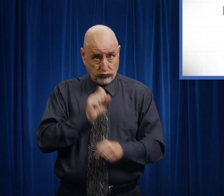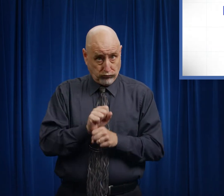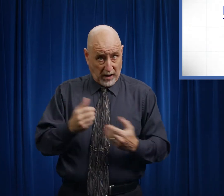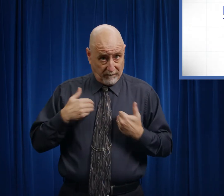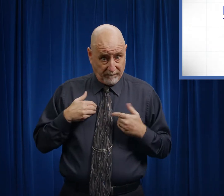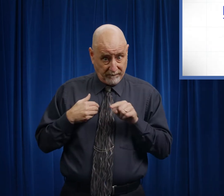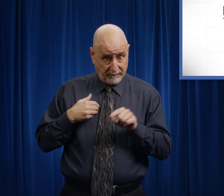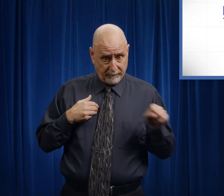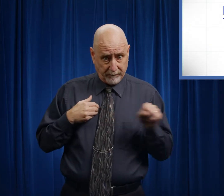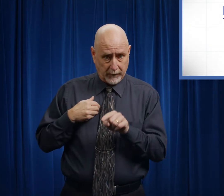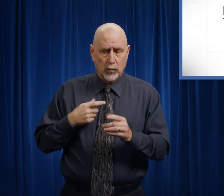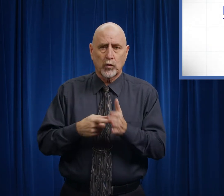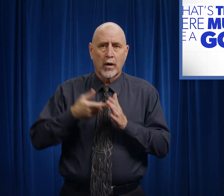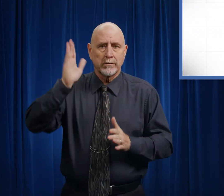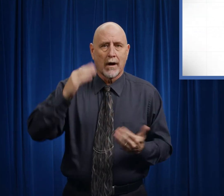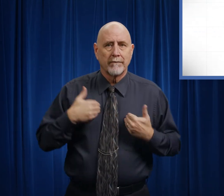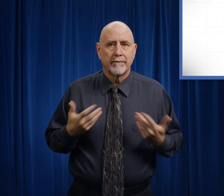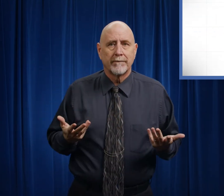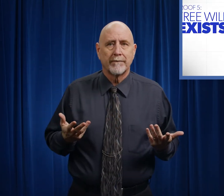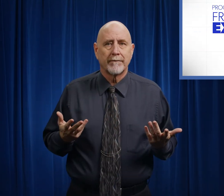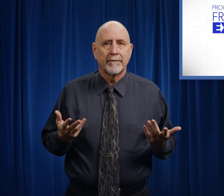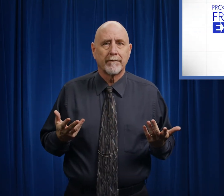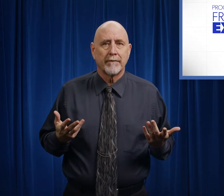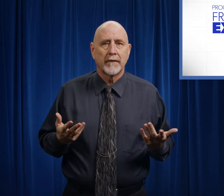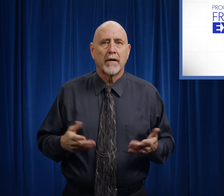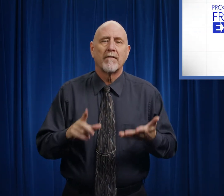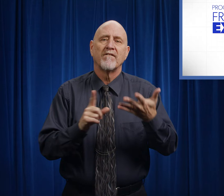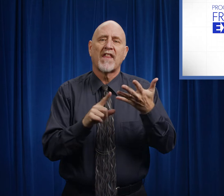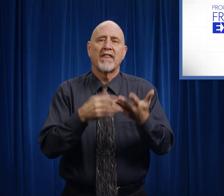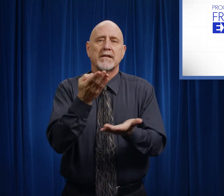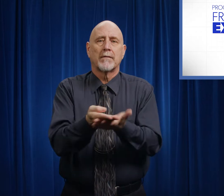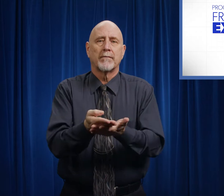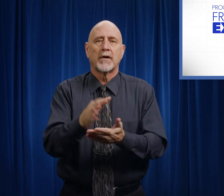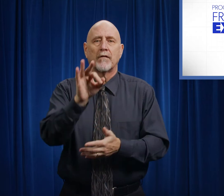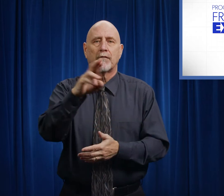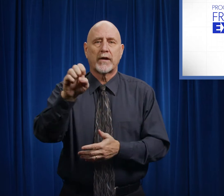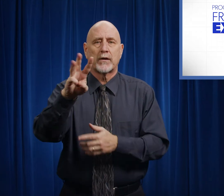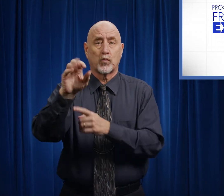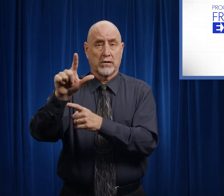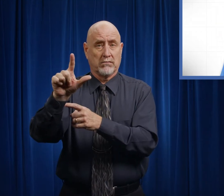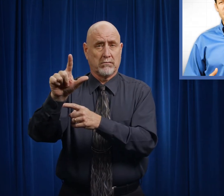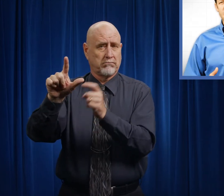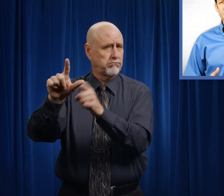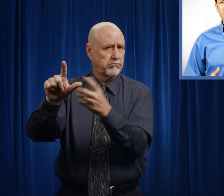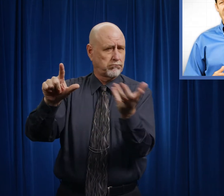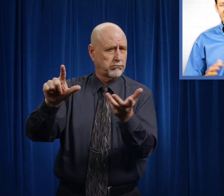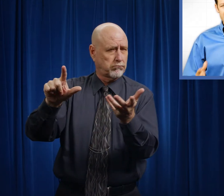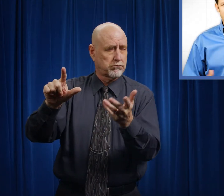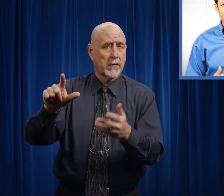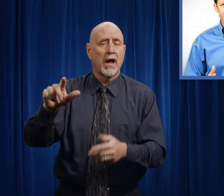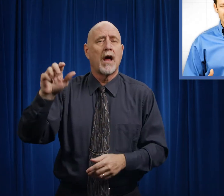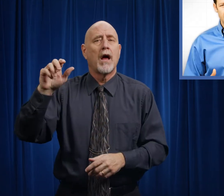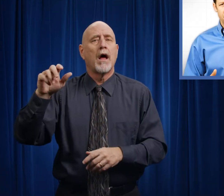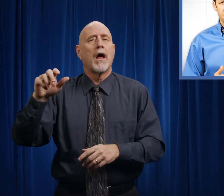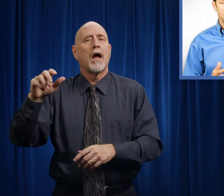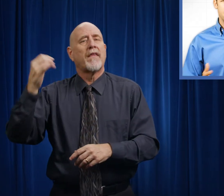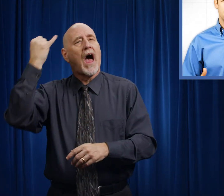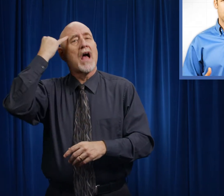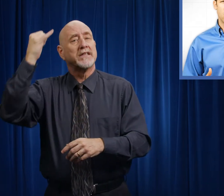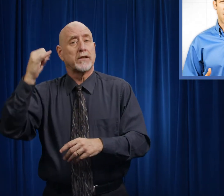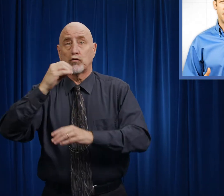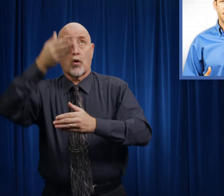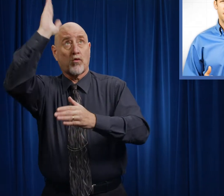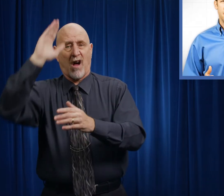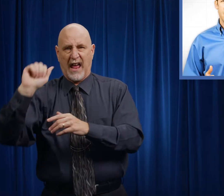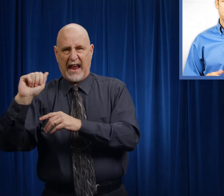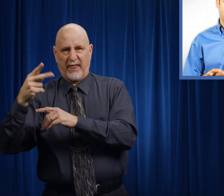true, there must be a God. Proof number 5, free will exists. The atheistic idea that there is